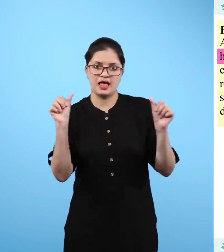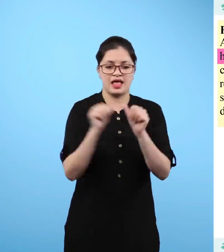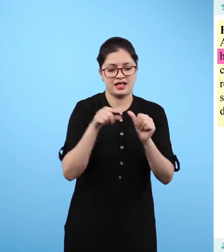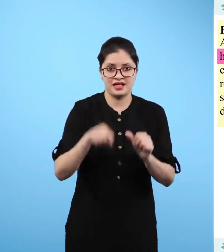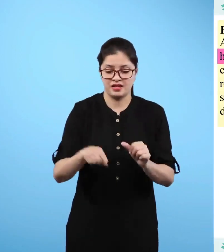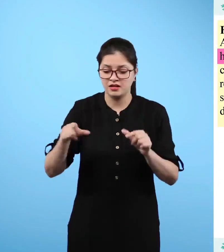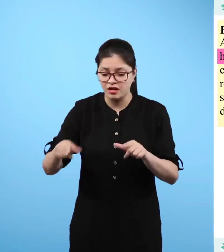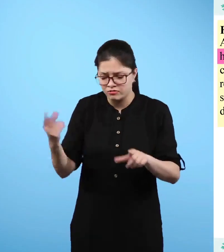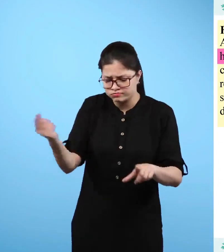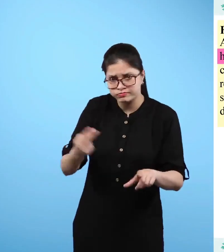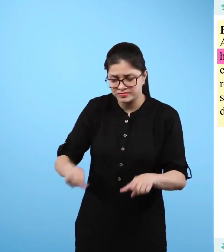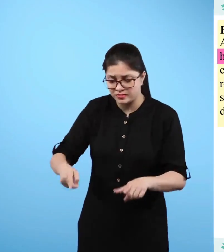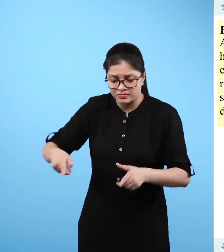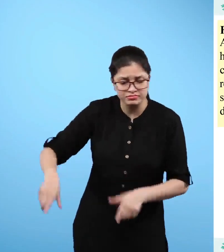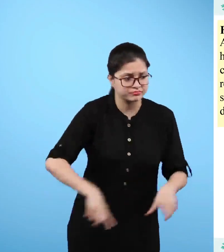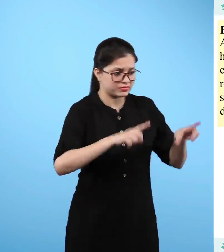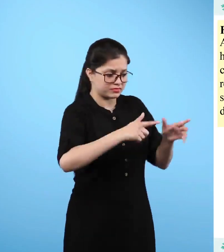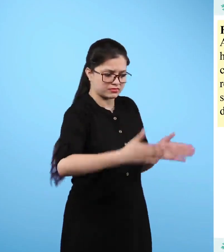called a deep drawing